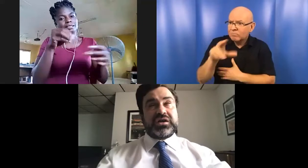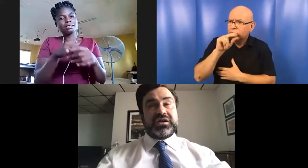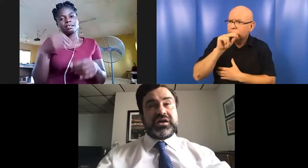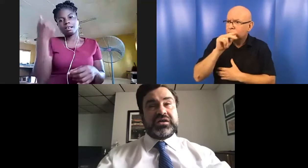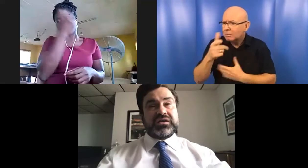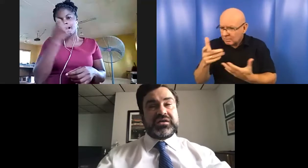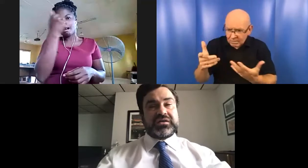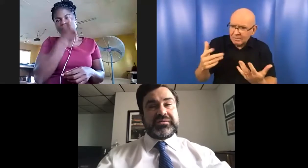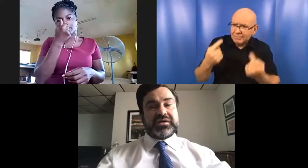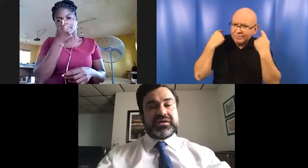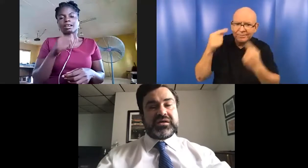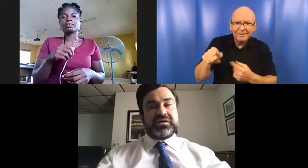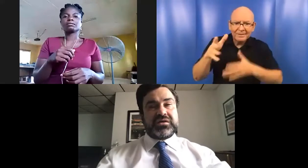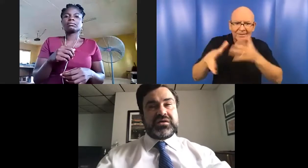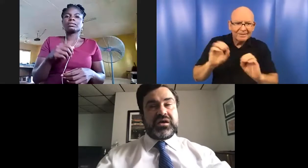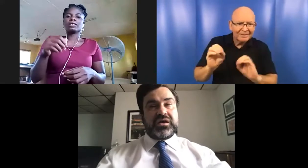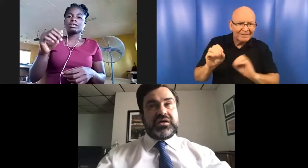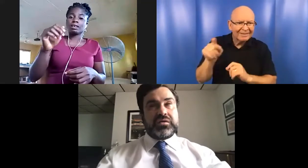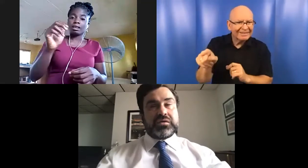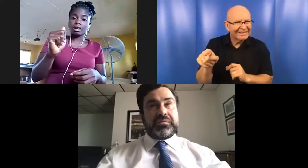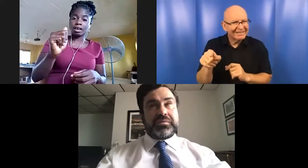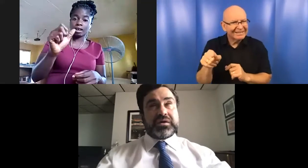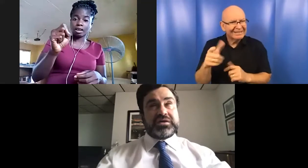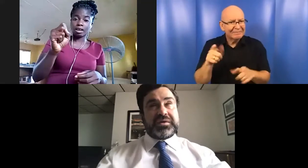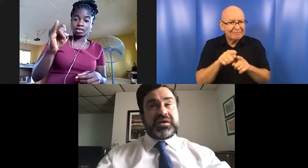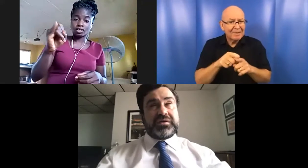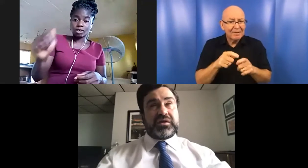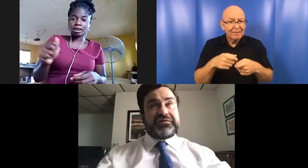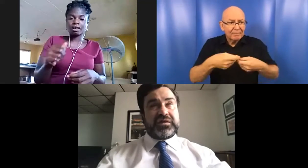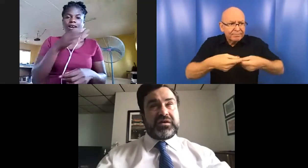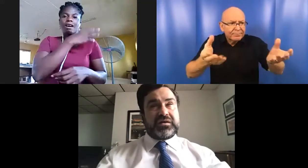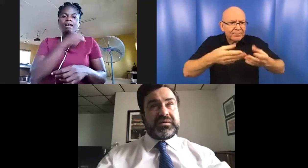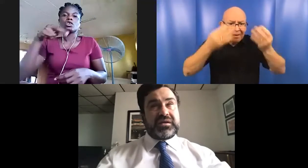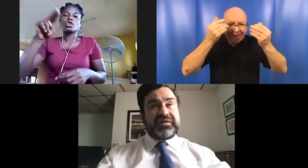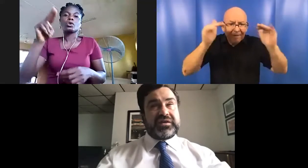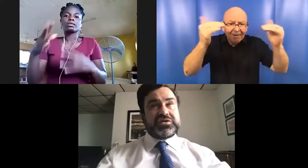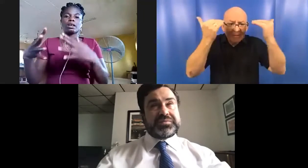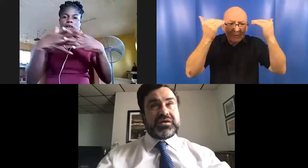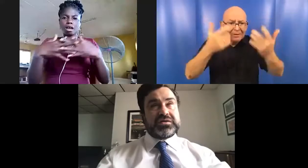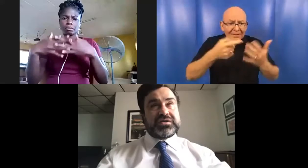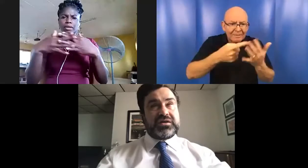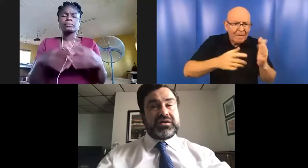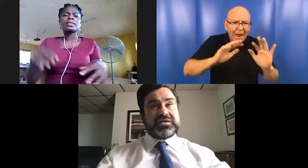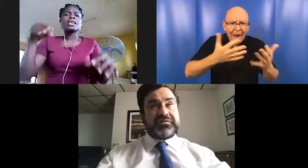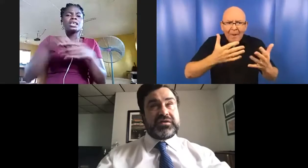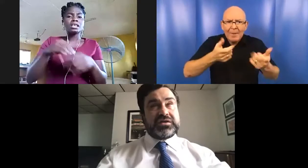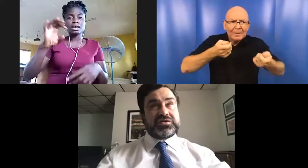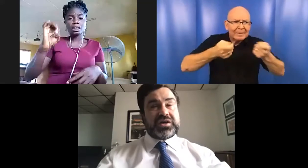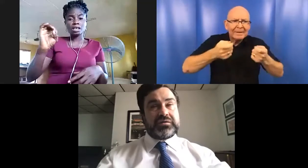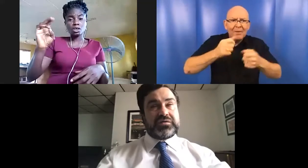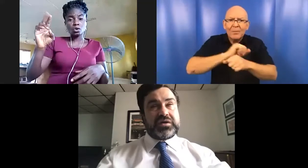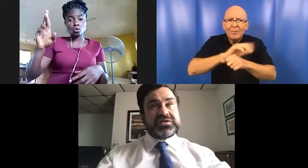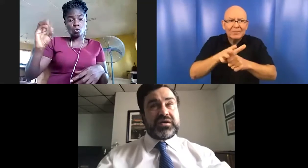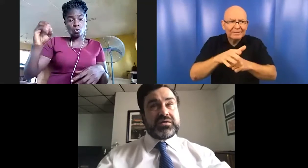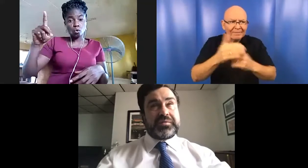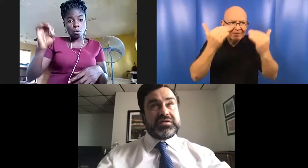Asia and Latin America. In Europe, there has been a bit of advantage because 7 countries out